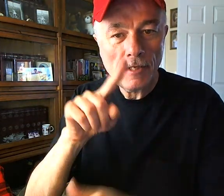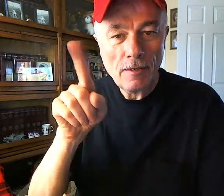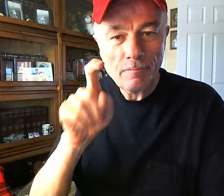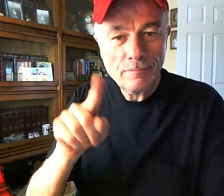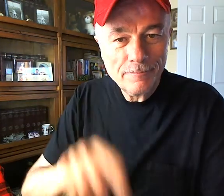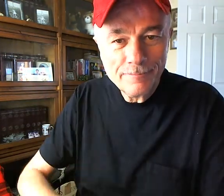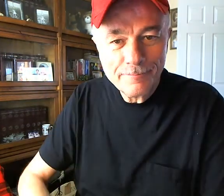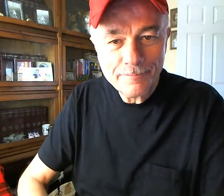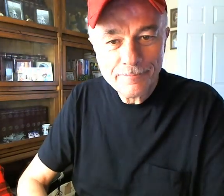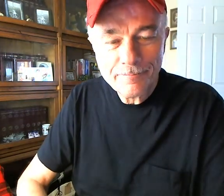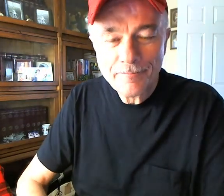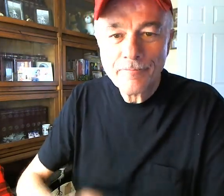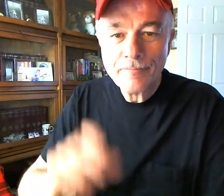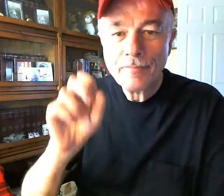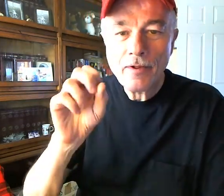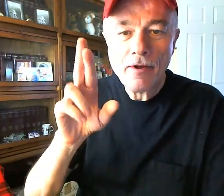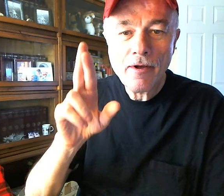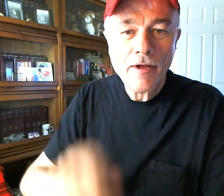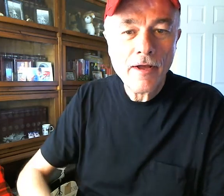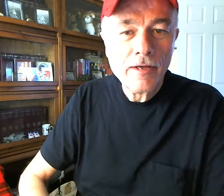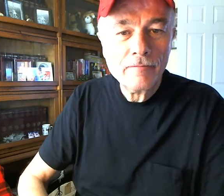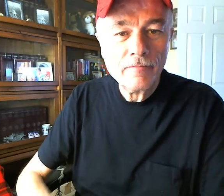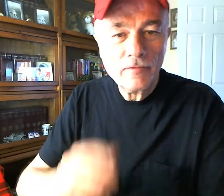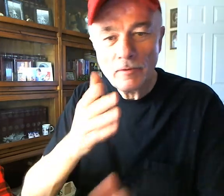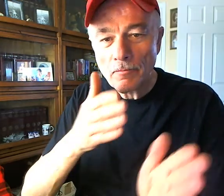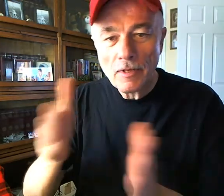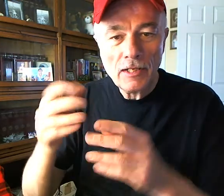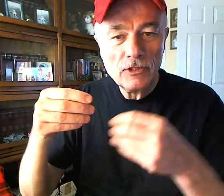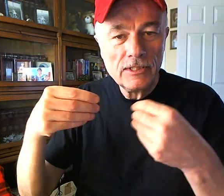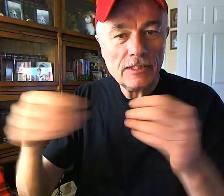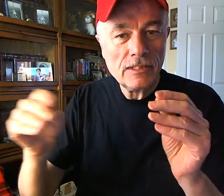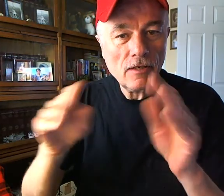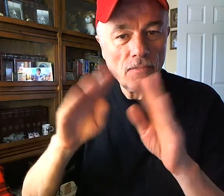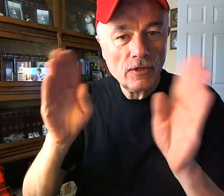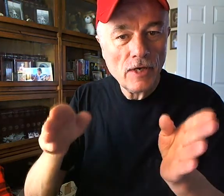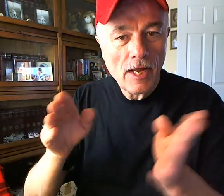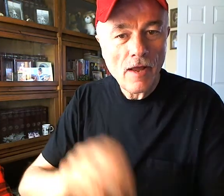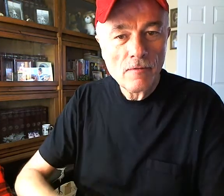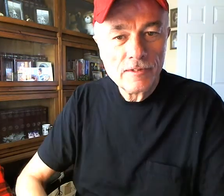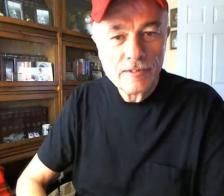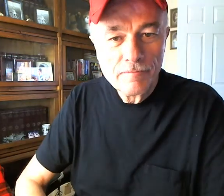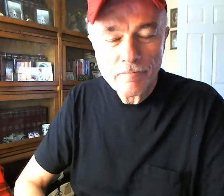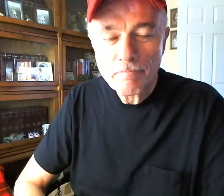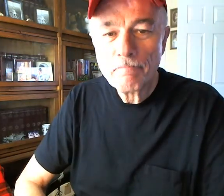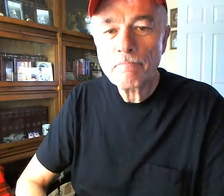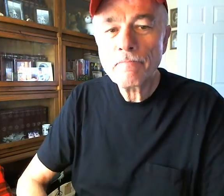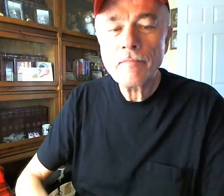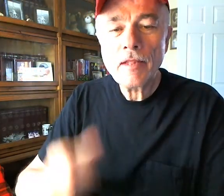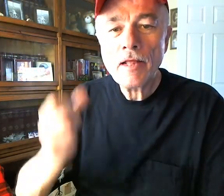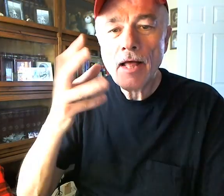drapery, and now I'm using the extra leftover fabric to cut out a border for my plain white drapery fabric.